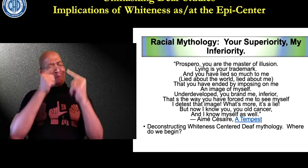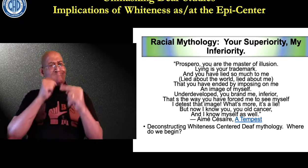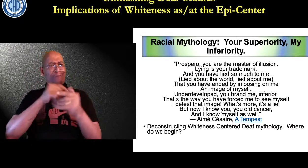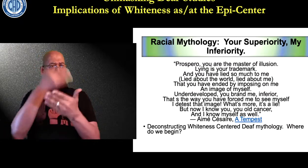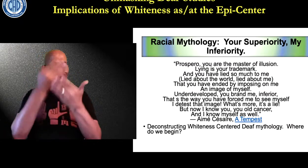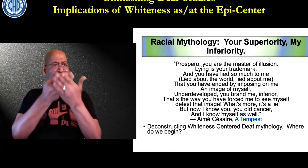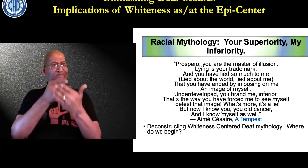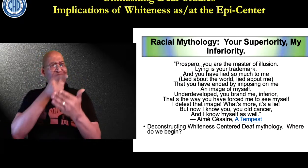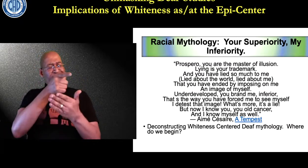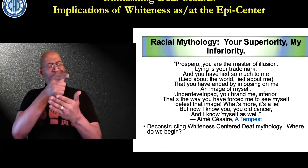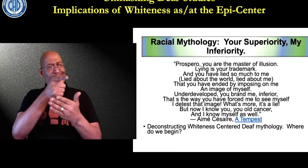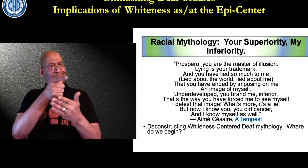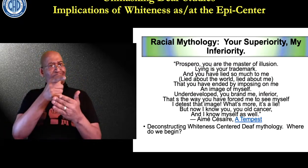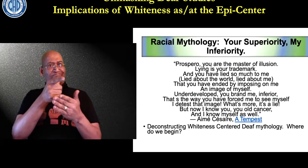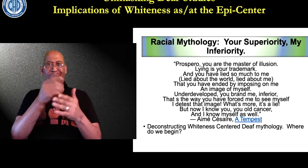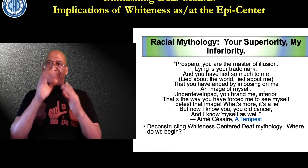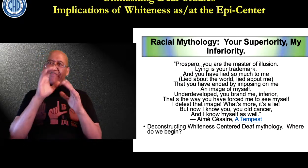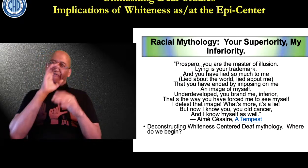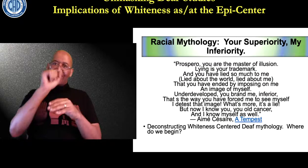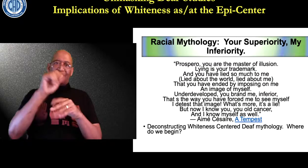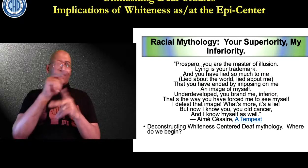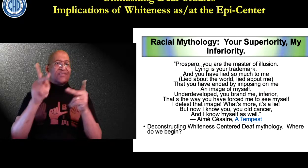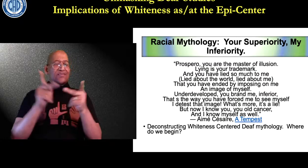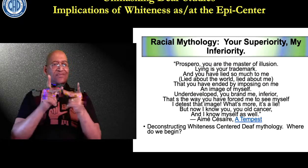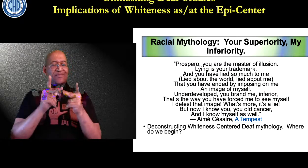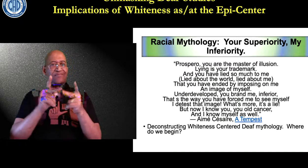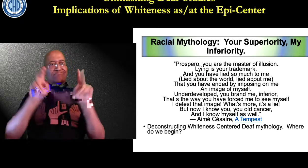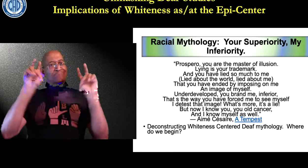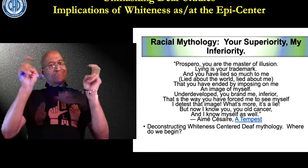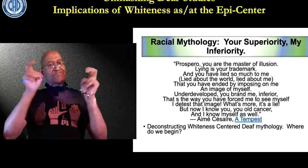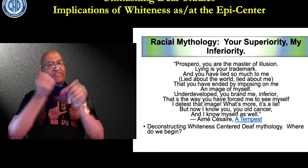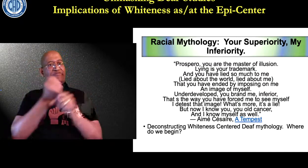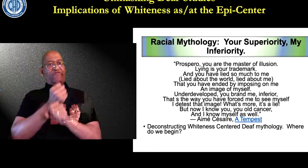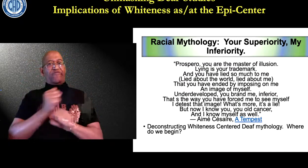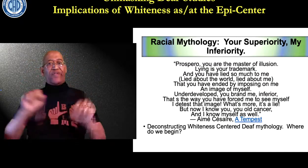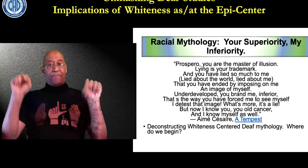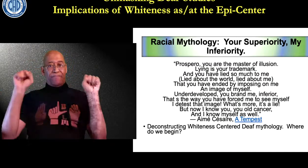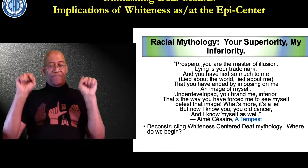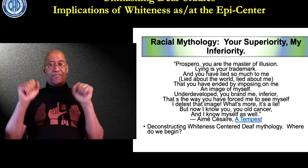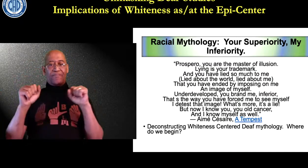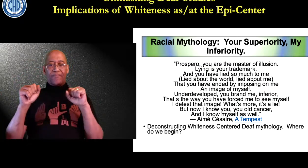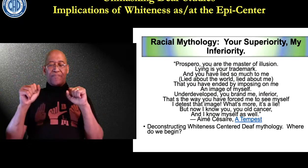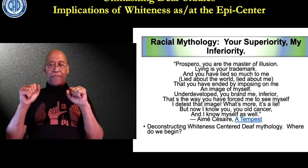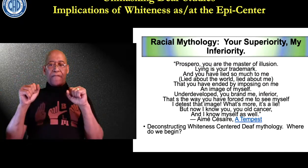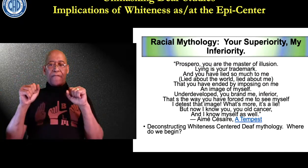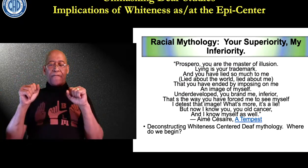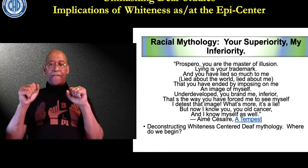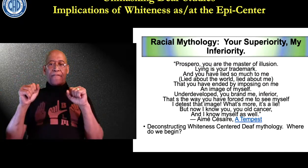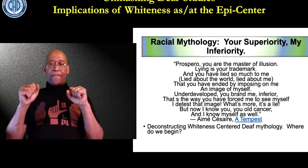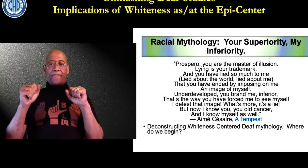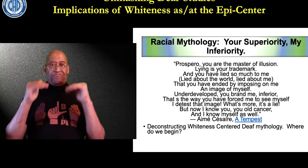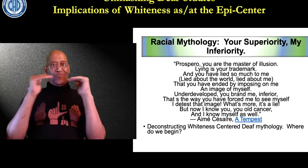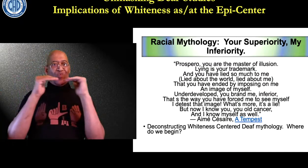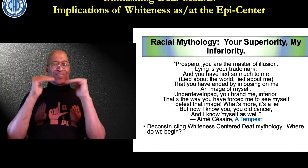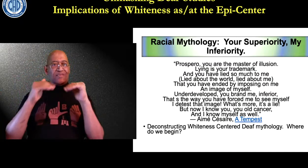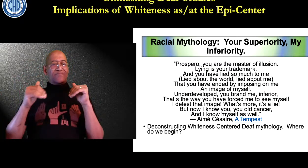question, how do we change that? How do we work towards this goal and to arrive